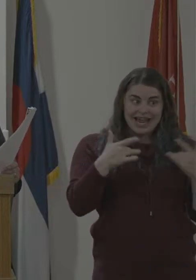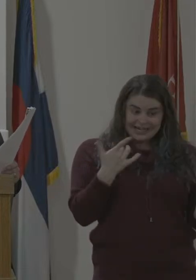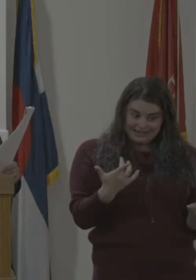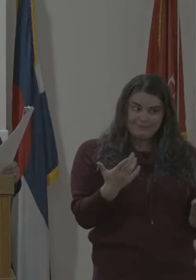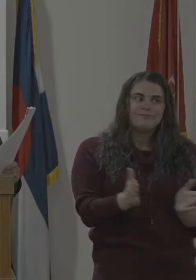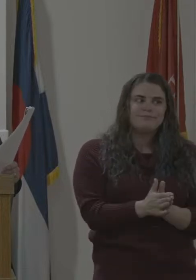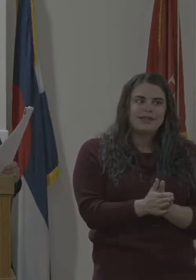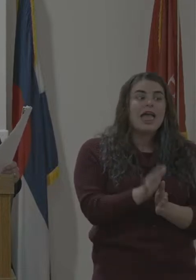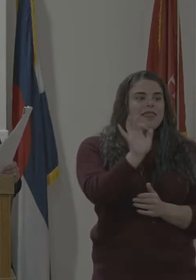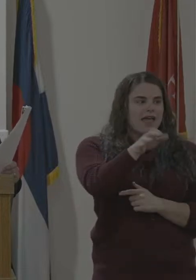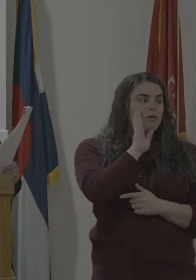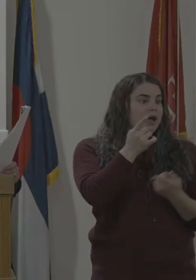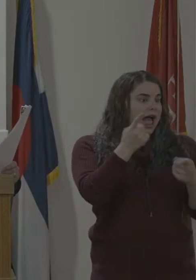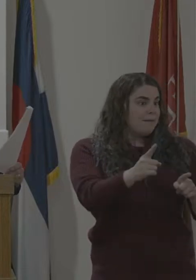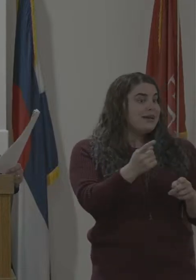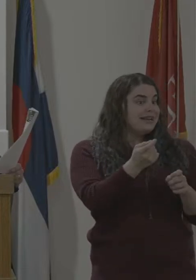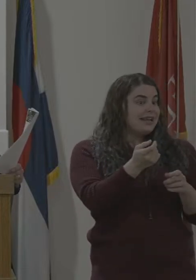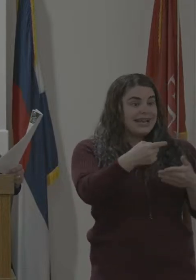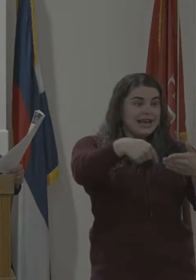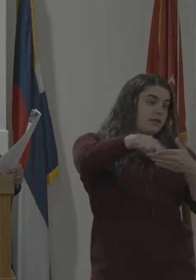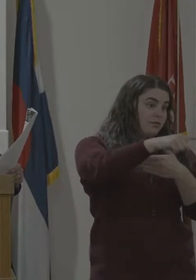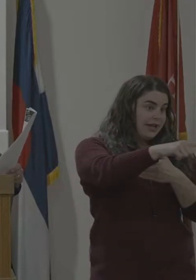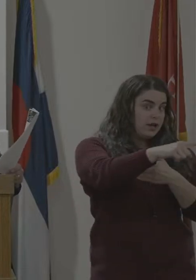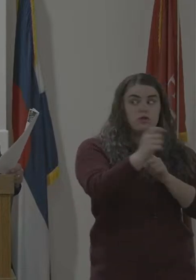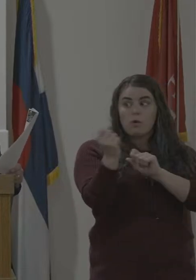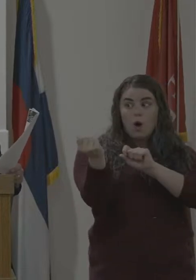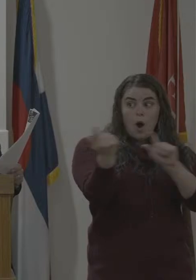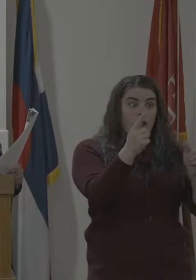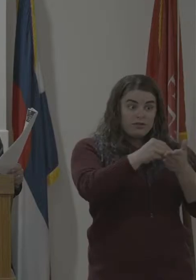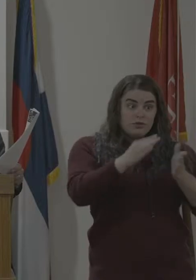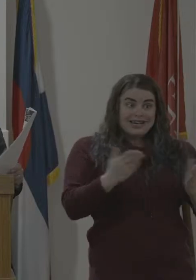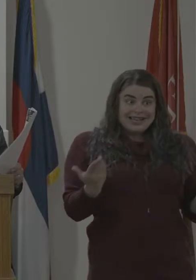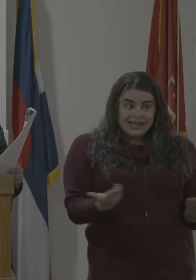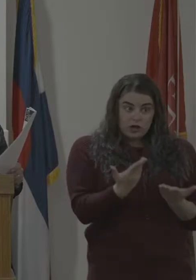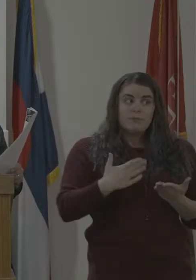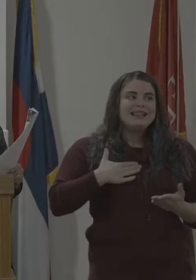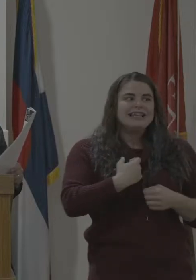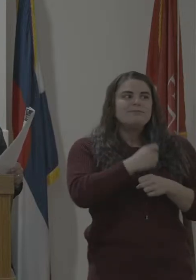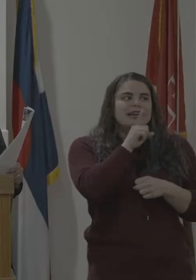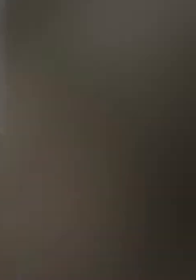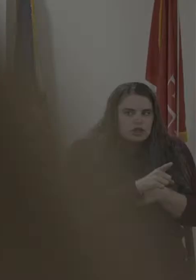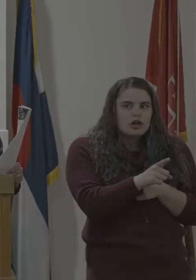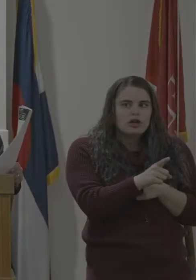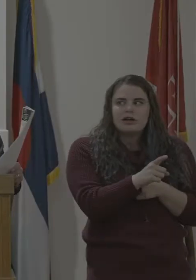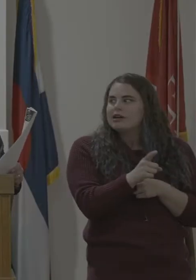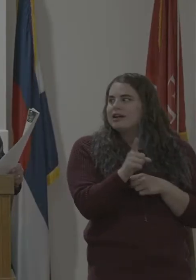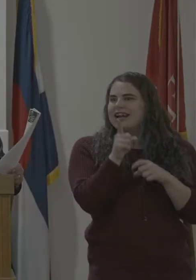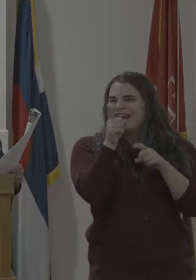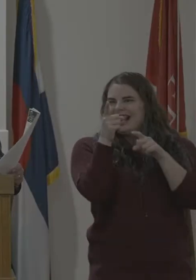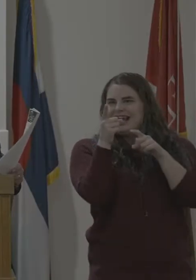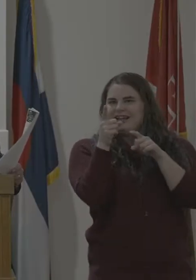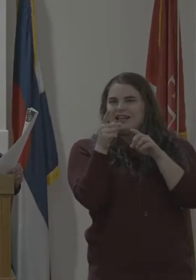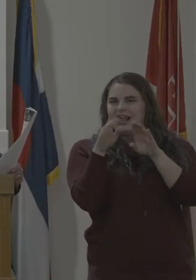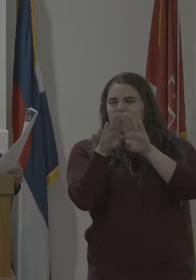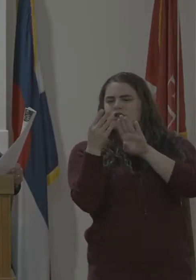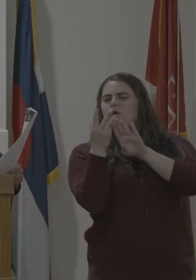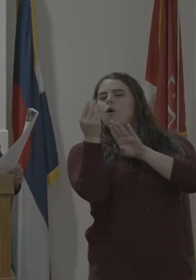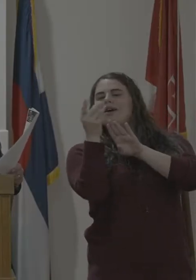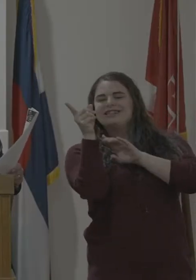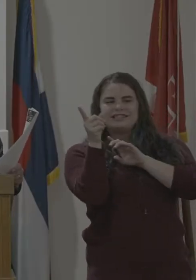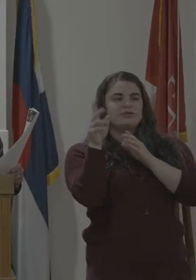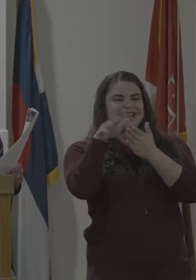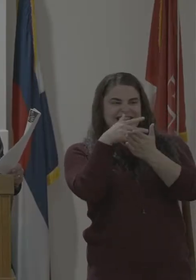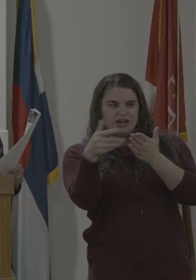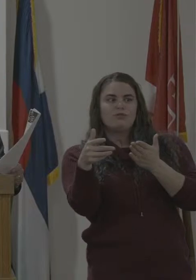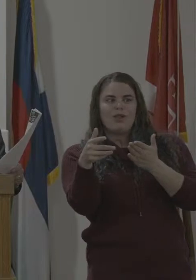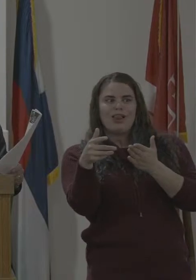happening next week. So all of the students here, please make sure just outside the doors here to check the schedule. We'll be doing that all